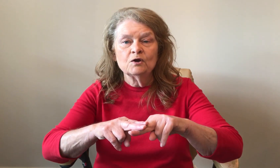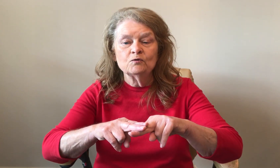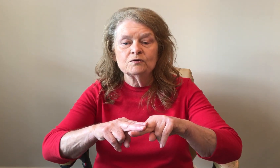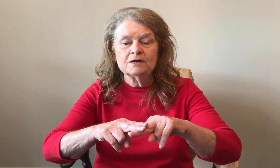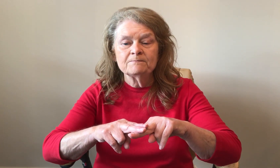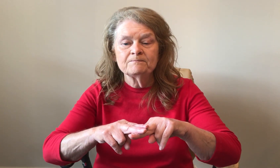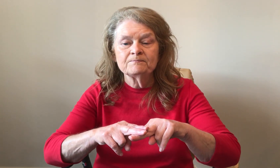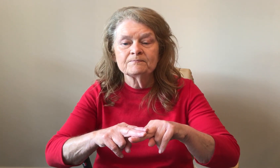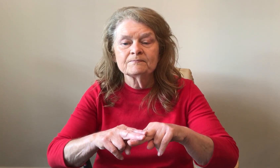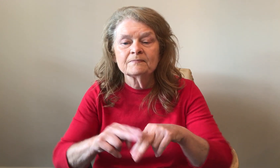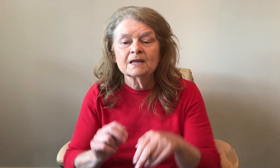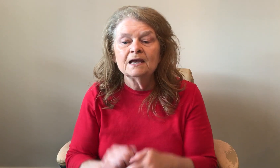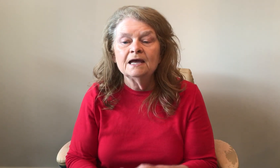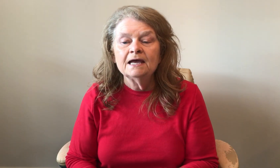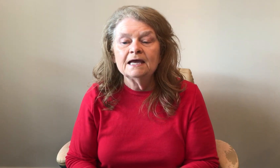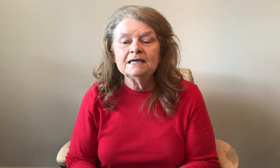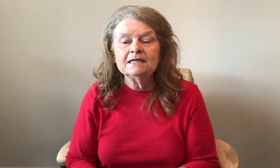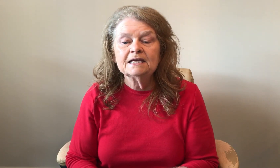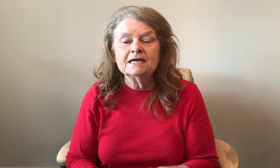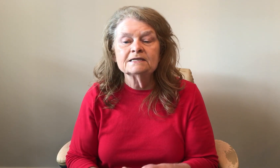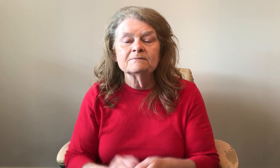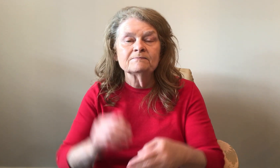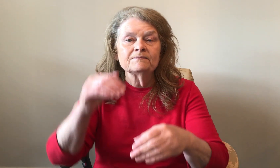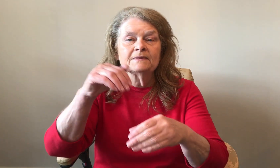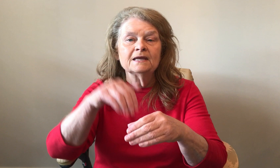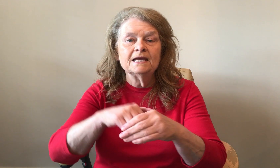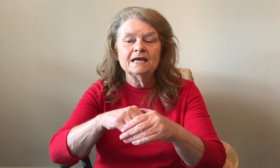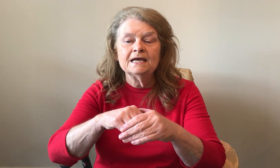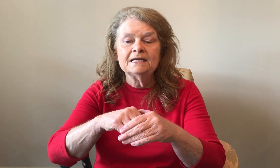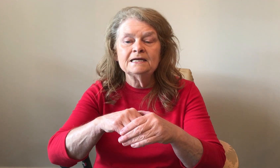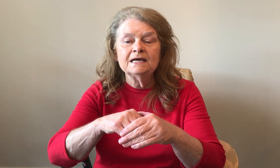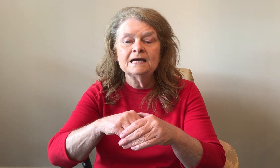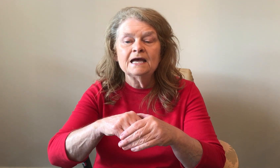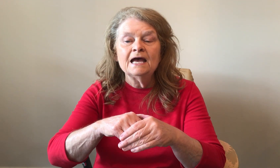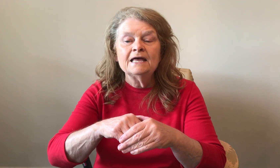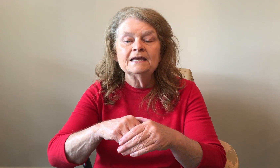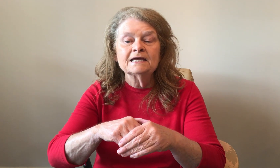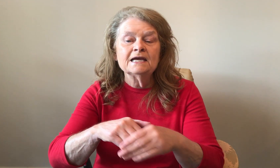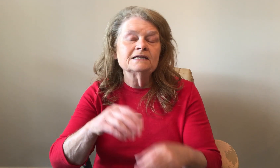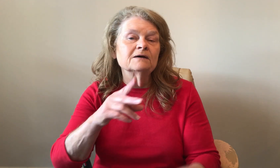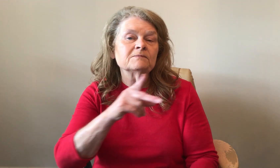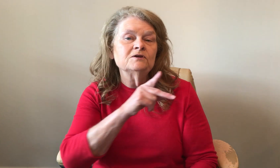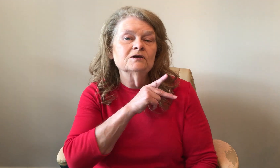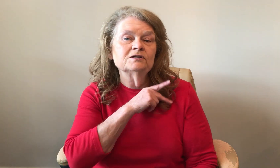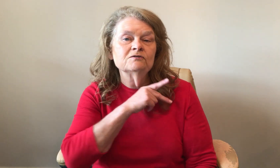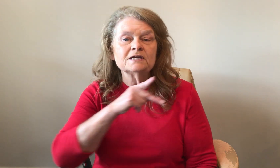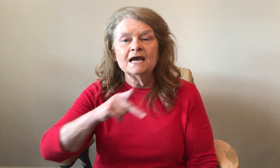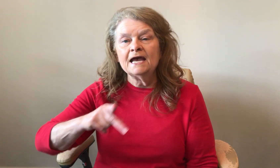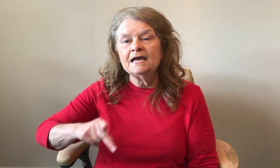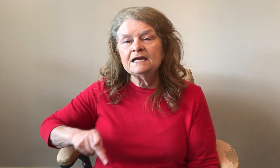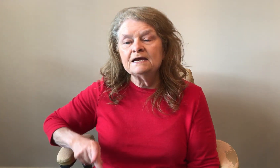Throne. In the kingdom. In the kingdom. You can do K